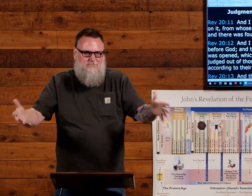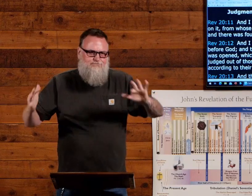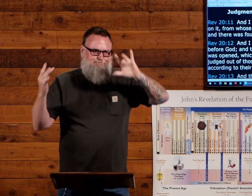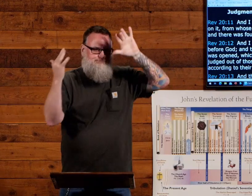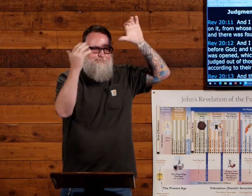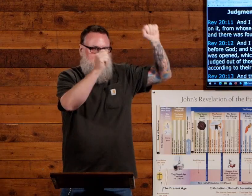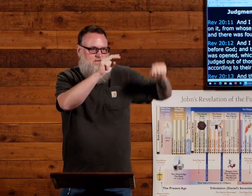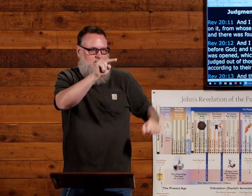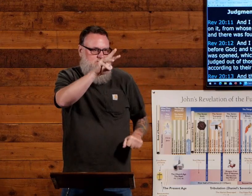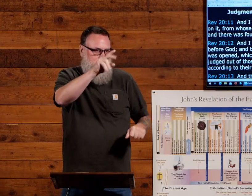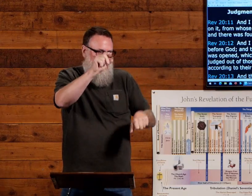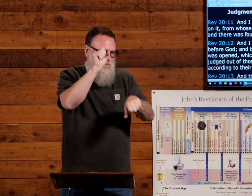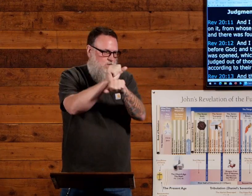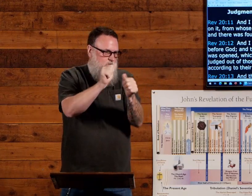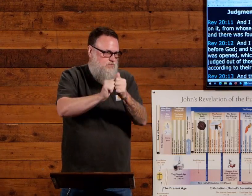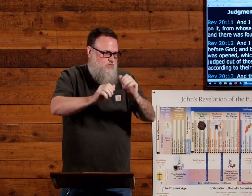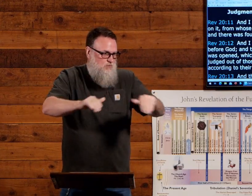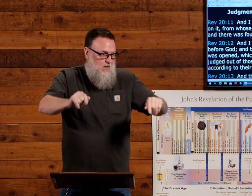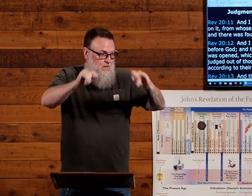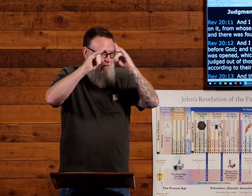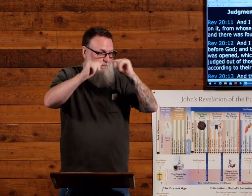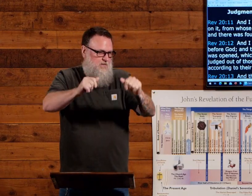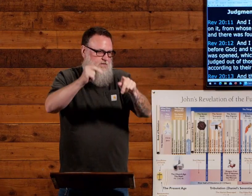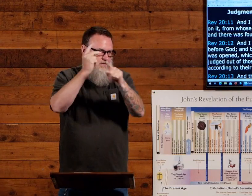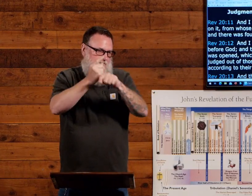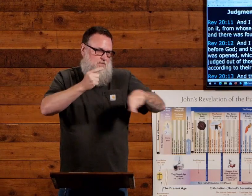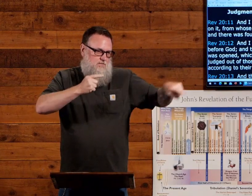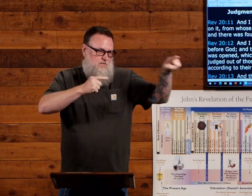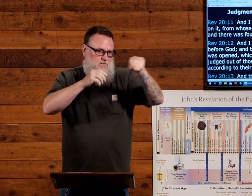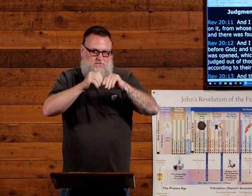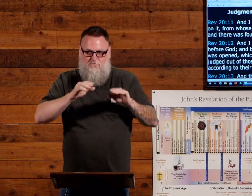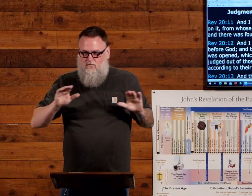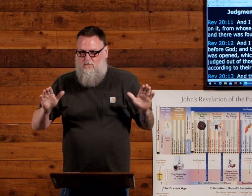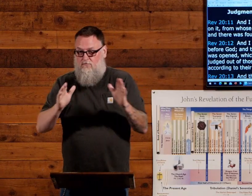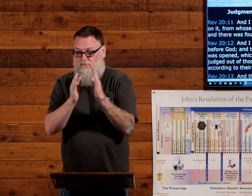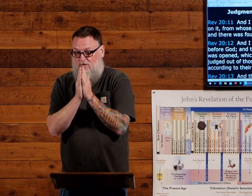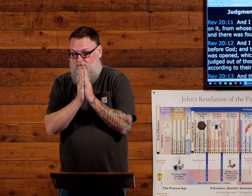many won't be here and they'll be gone to children's camp. So